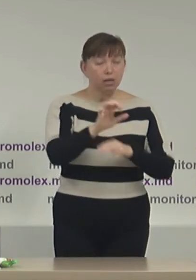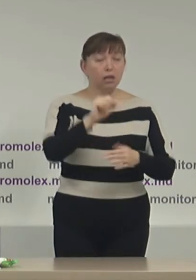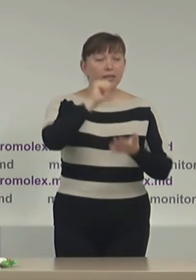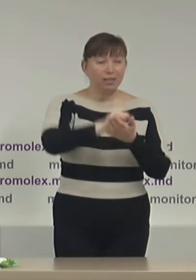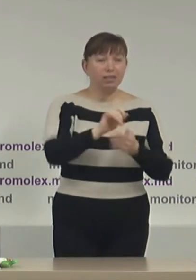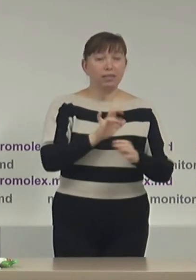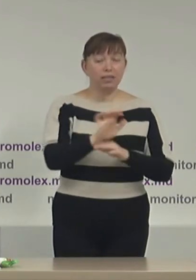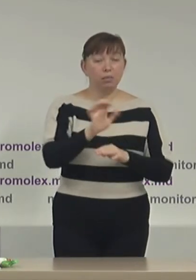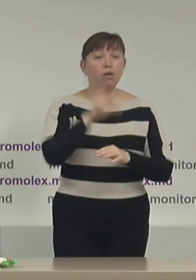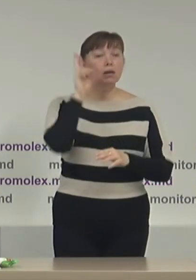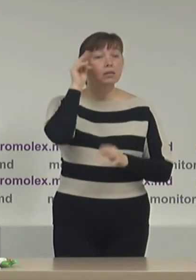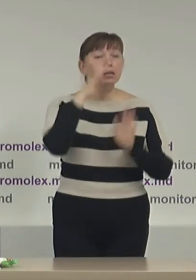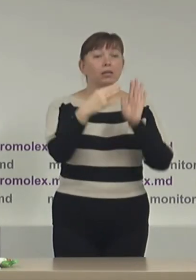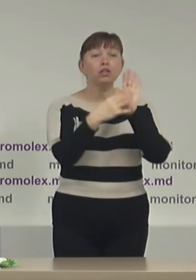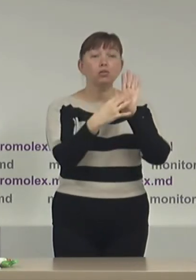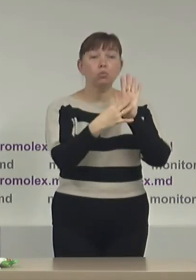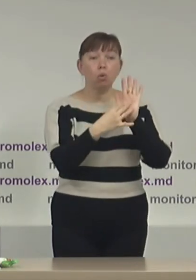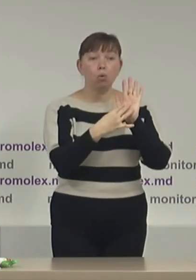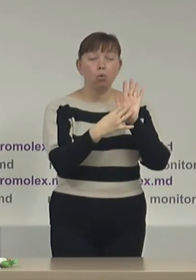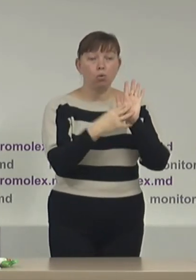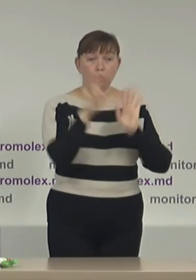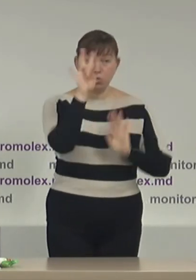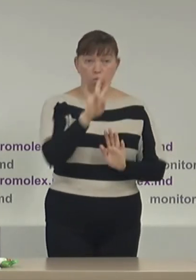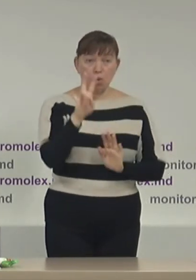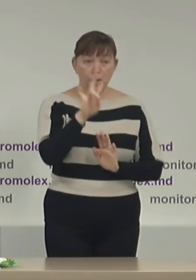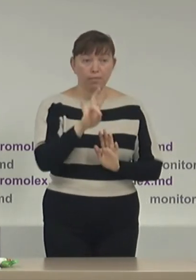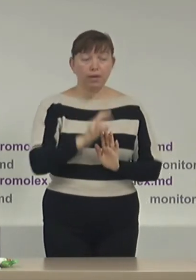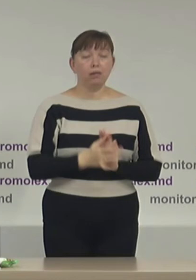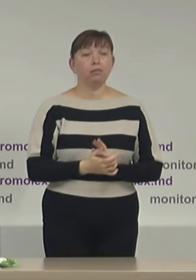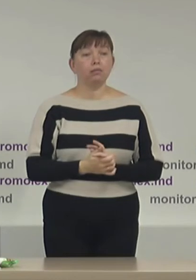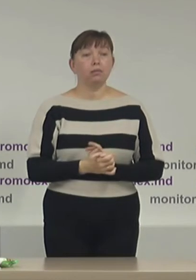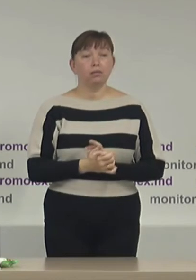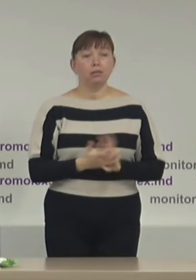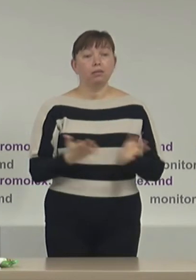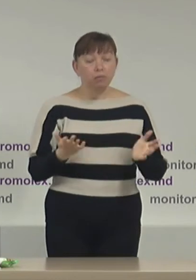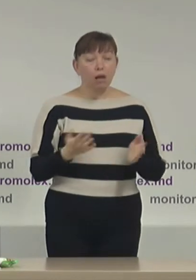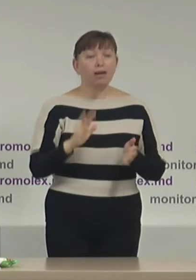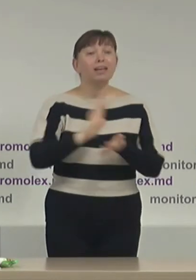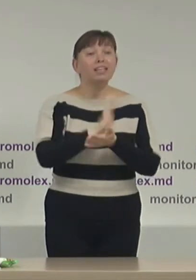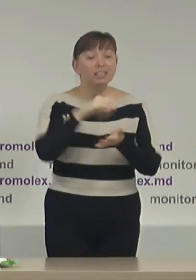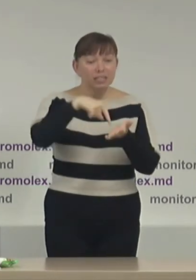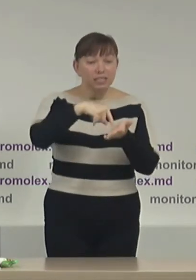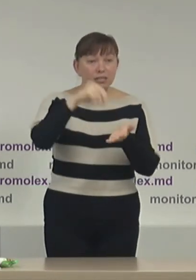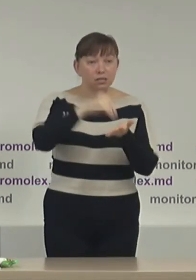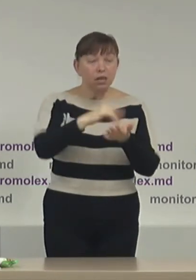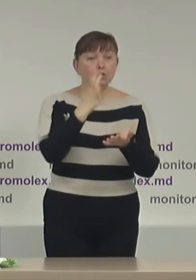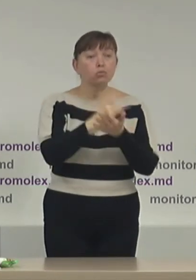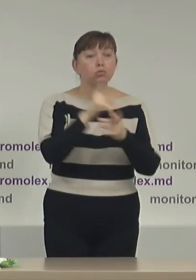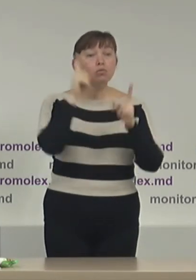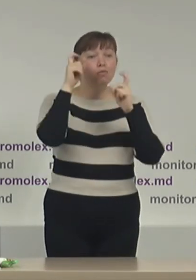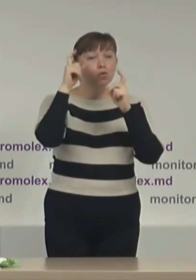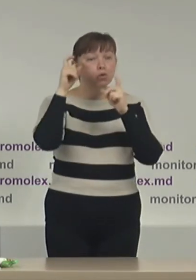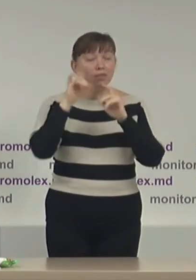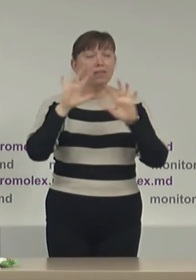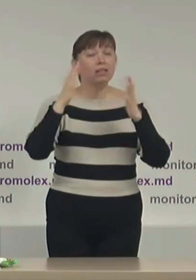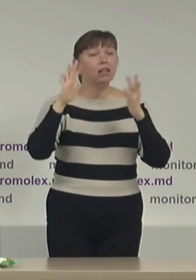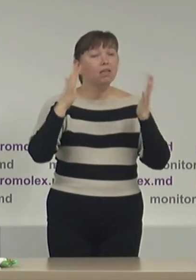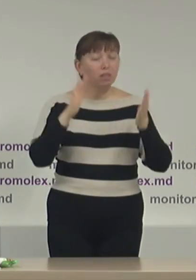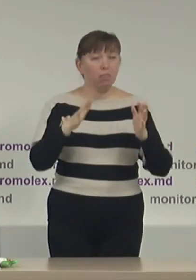the newspaper was printed on the 9th of November, but